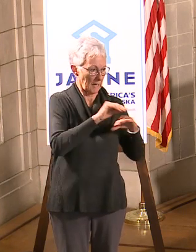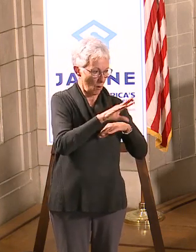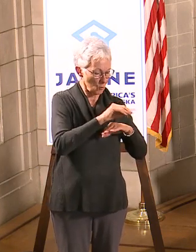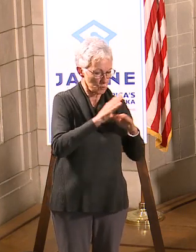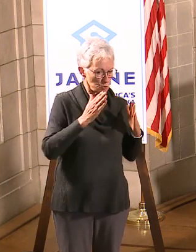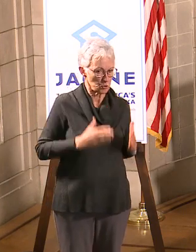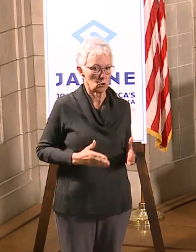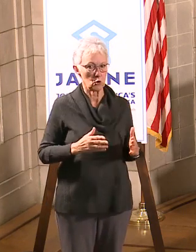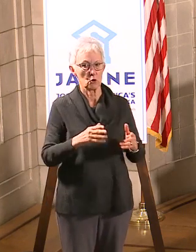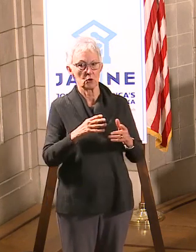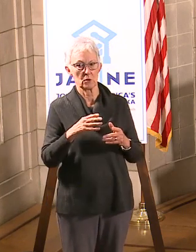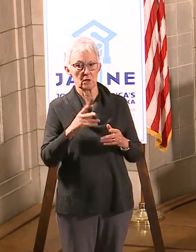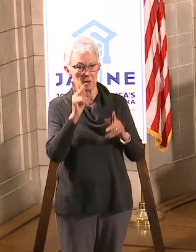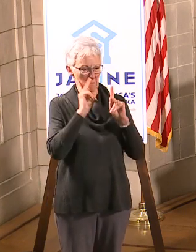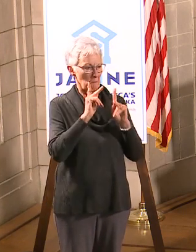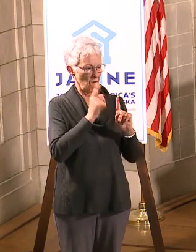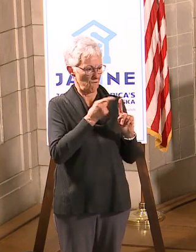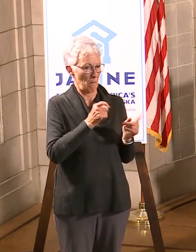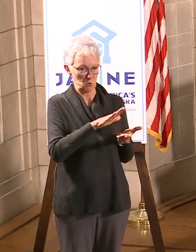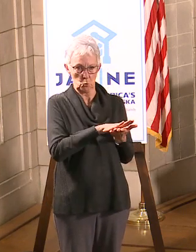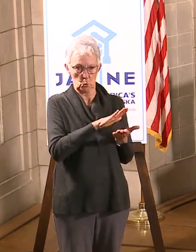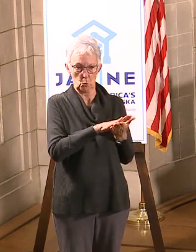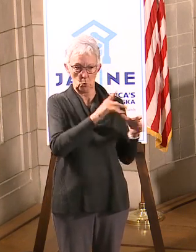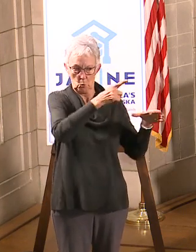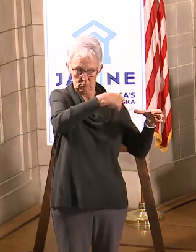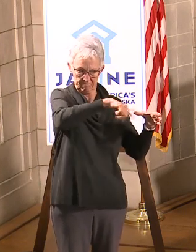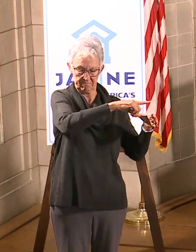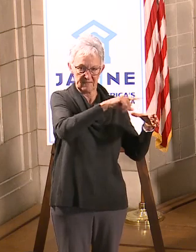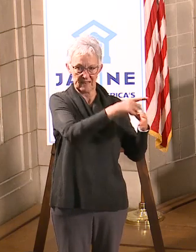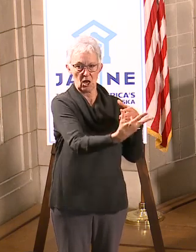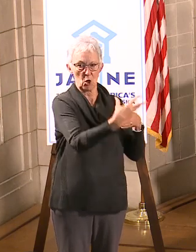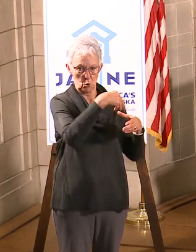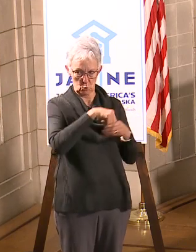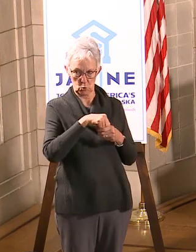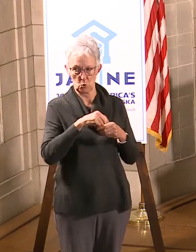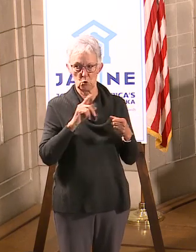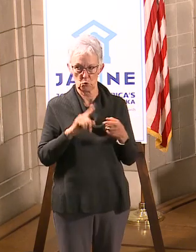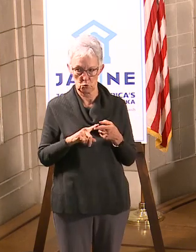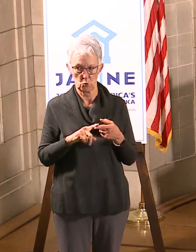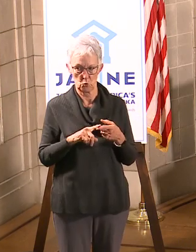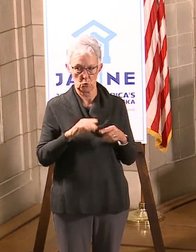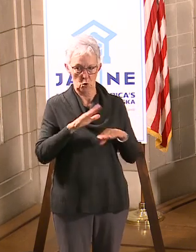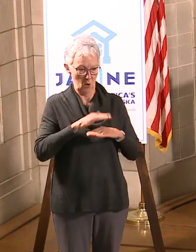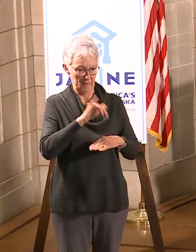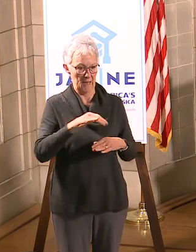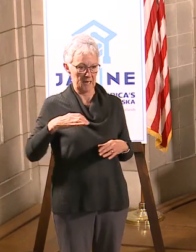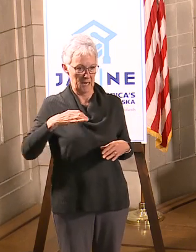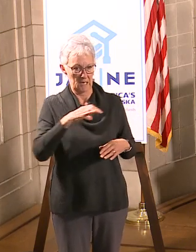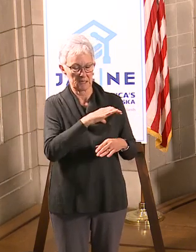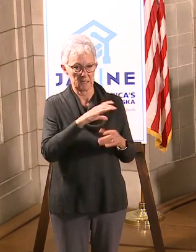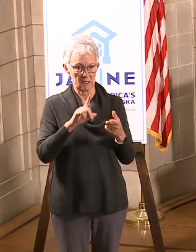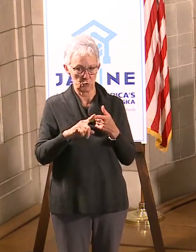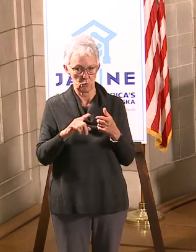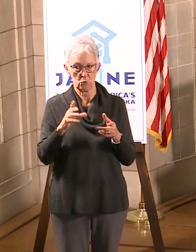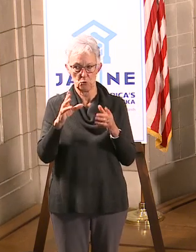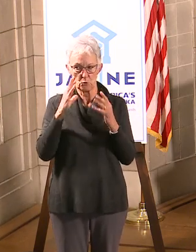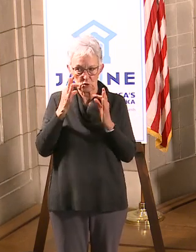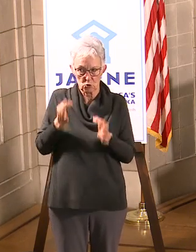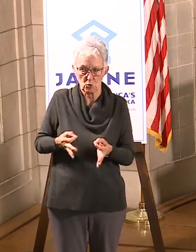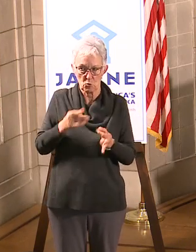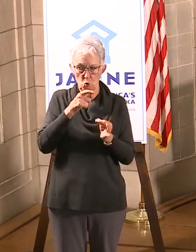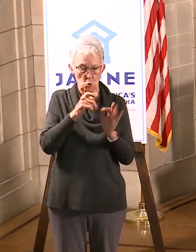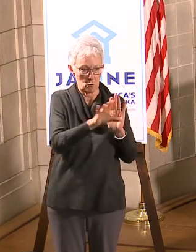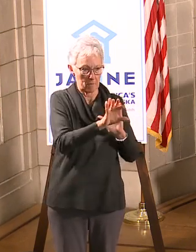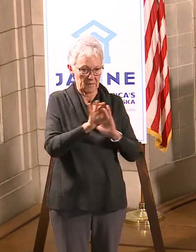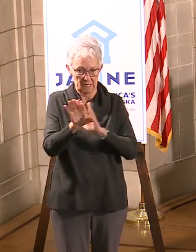school, and they're also included in that advisory council is a career specialist, and